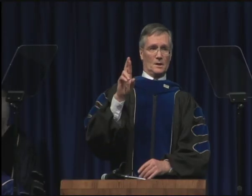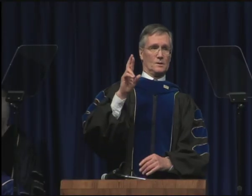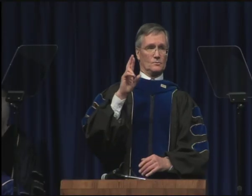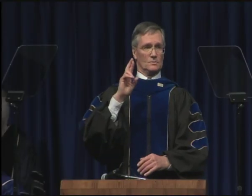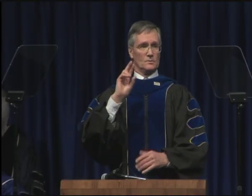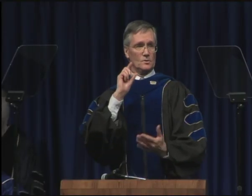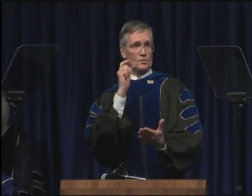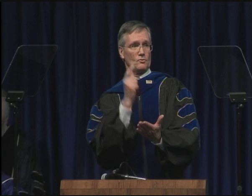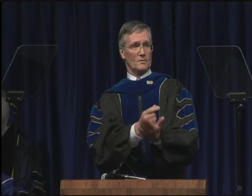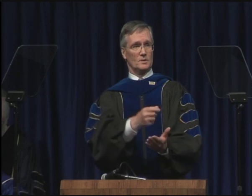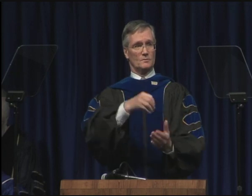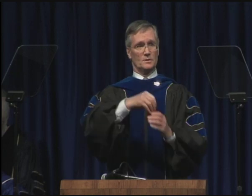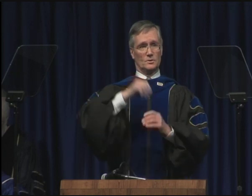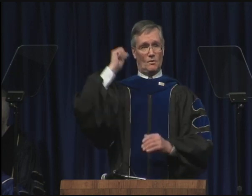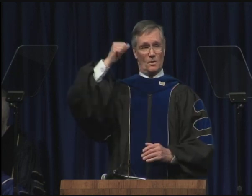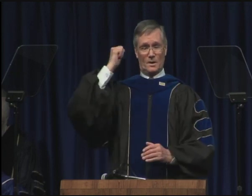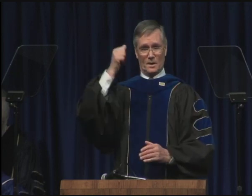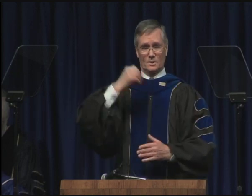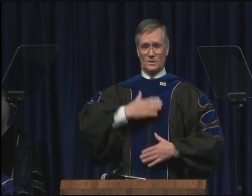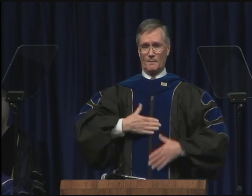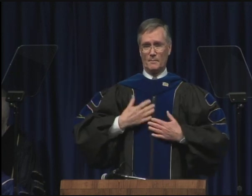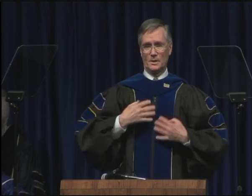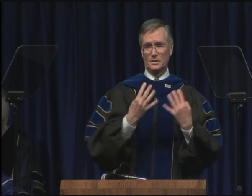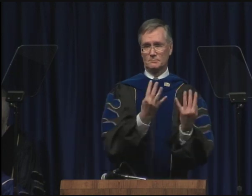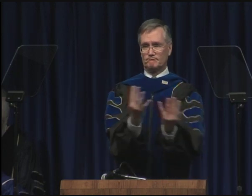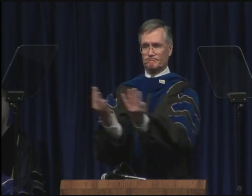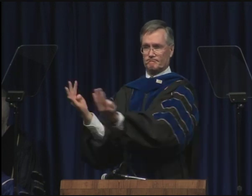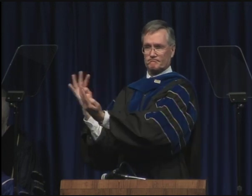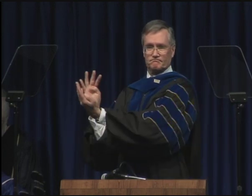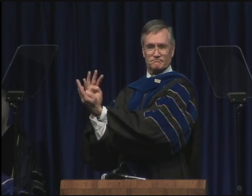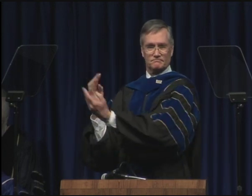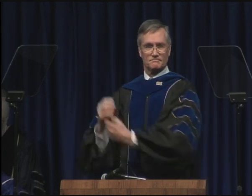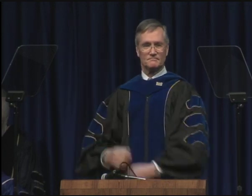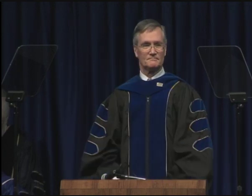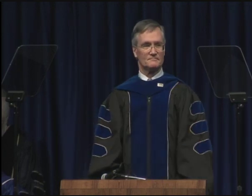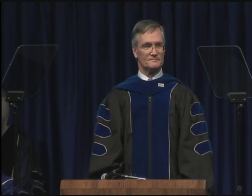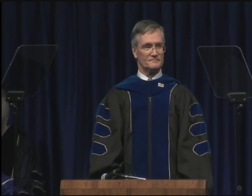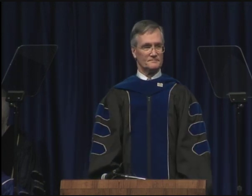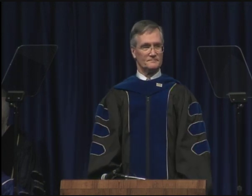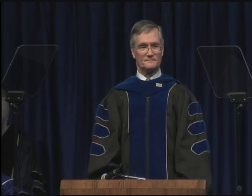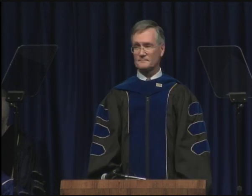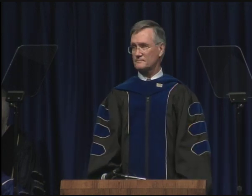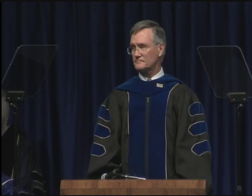Will the clinical doctoral graduates in audiology please come forward?